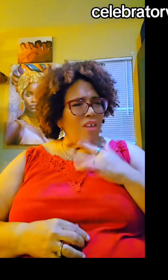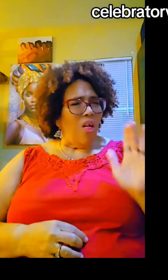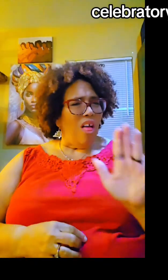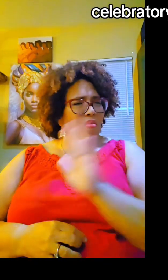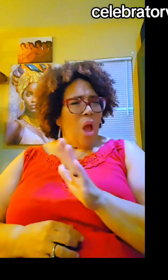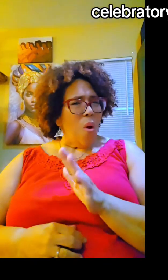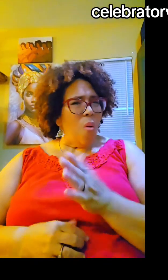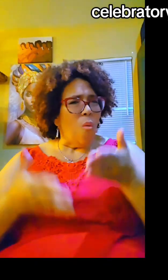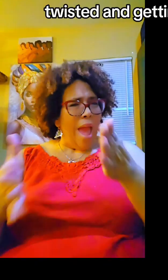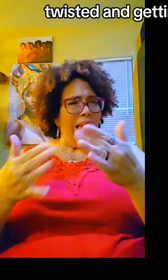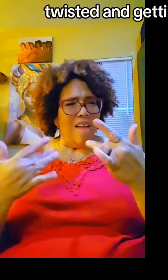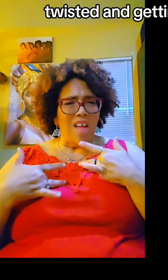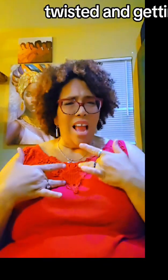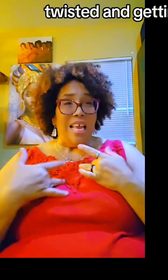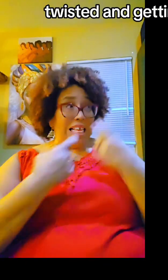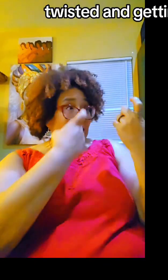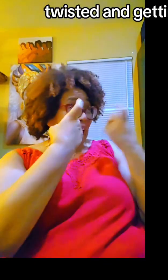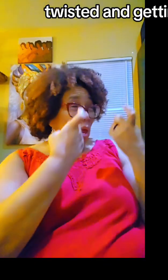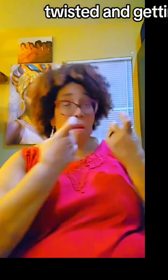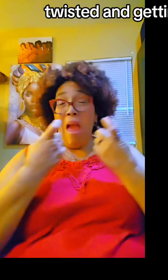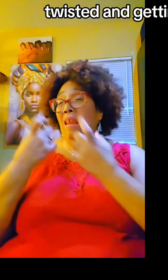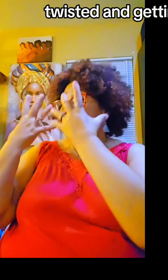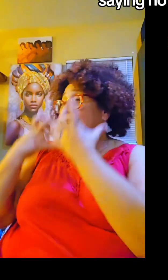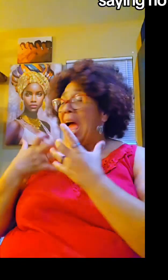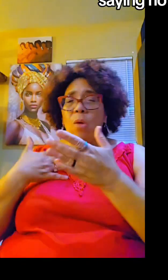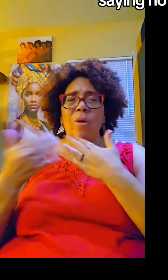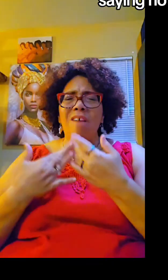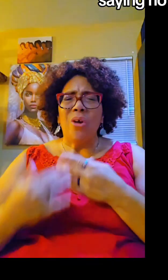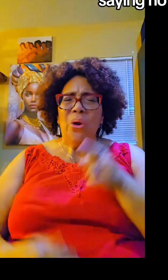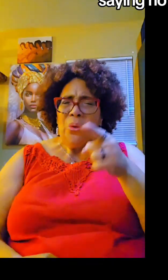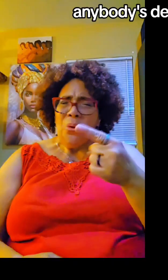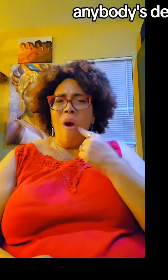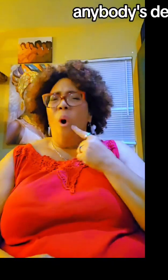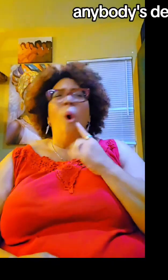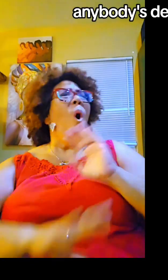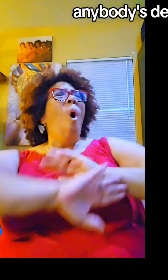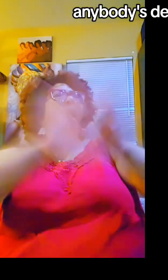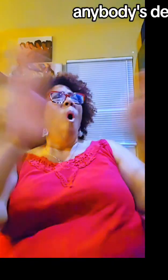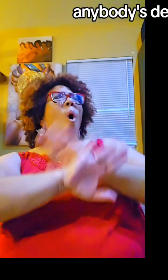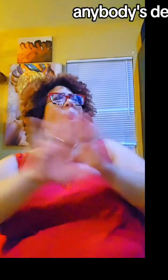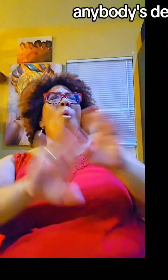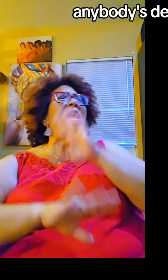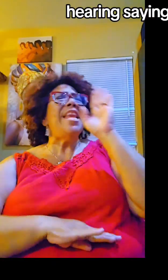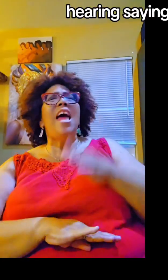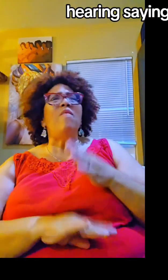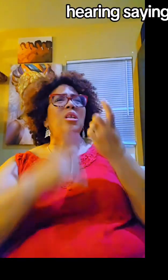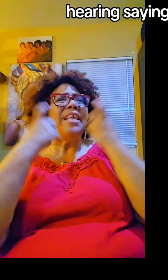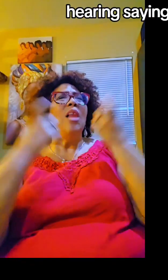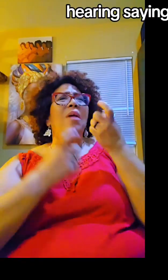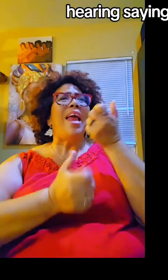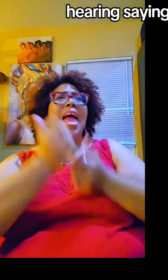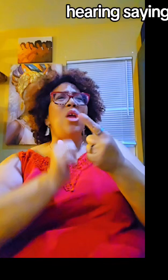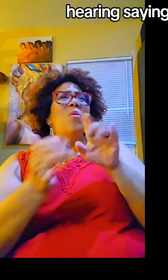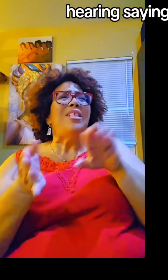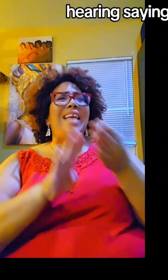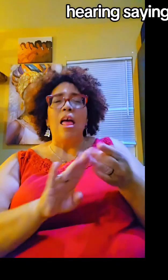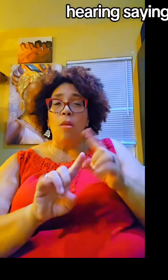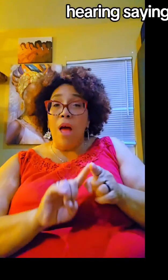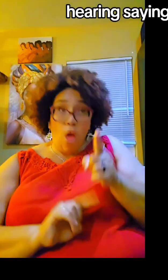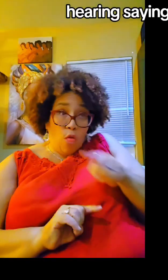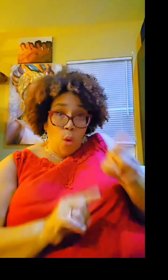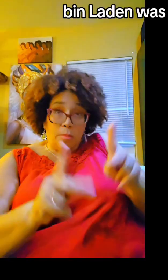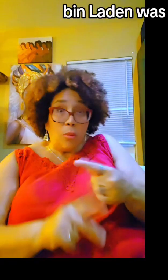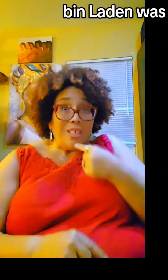be celebratory. Because some of y'all getting it twisted and getting mad saying, no, we should never celebrate anybody's death. But these same people who I'm hearing saying